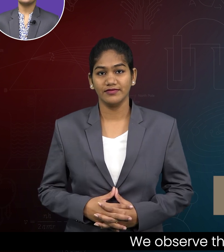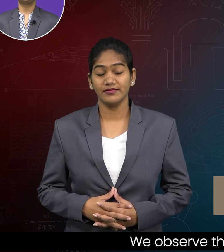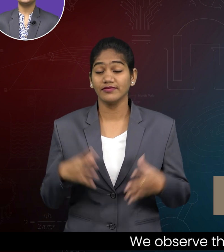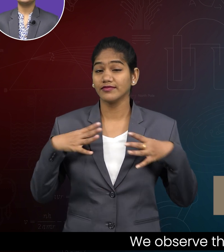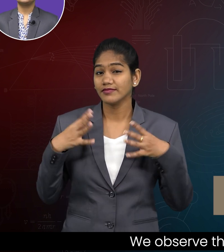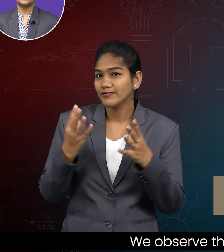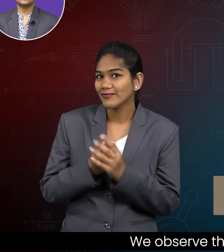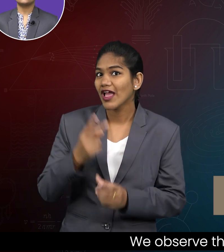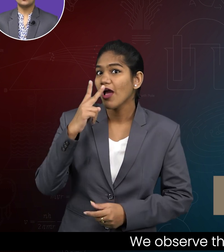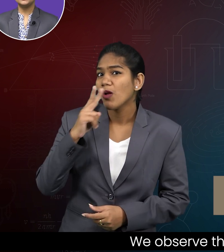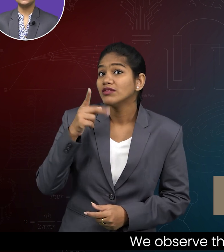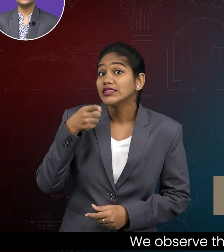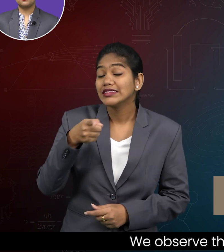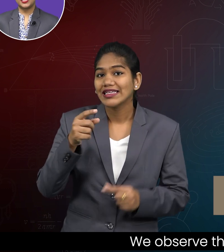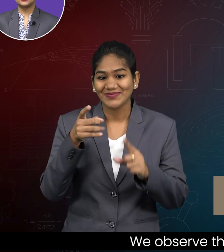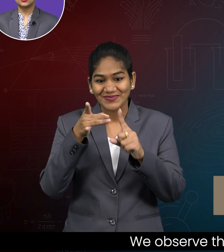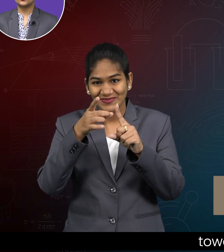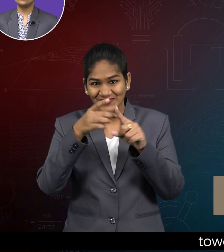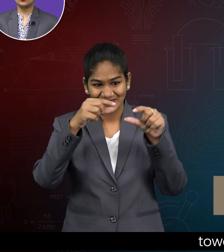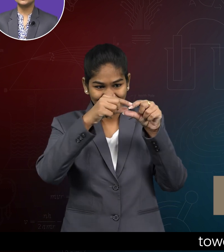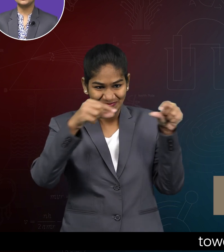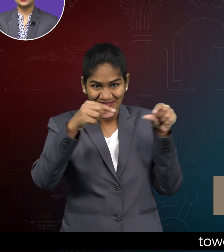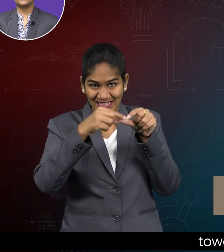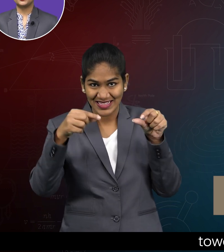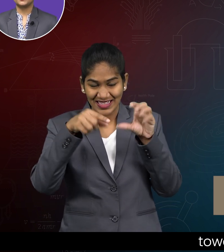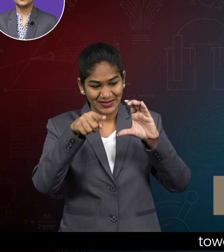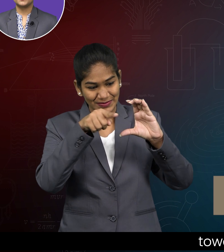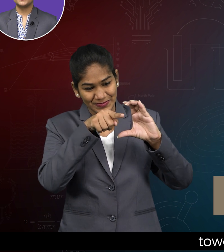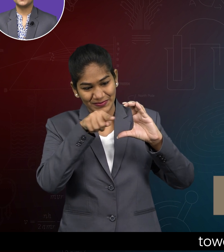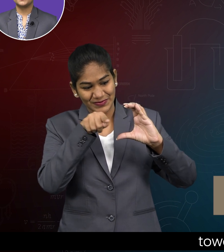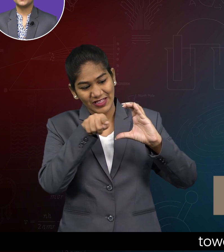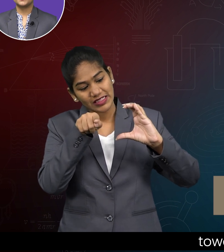We observe that the rod is displaced towards the left.